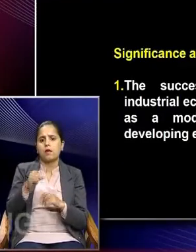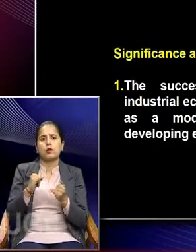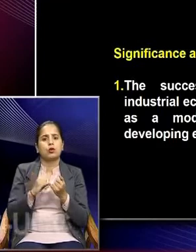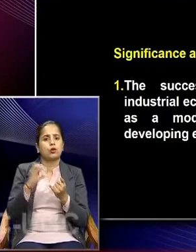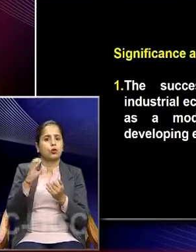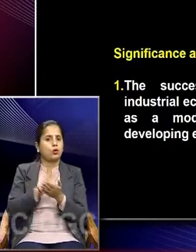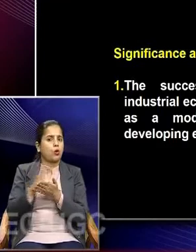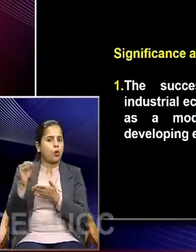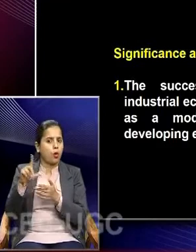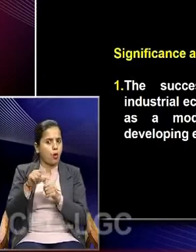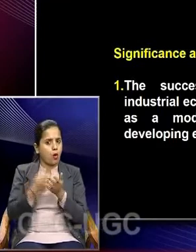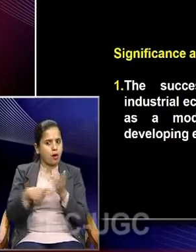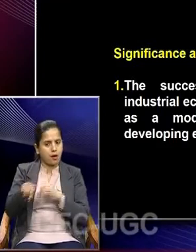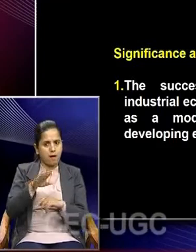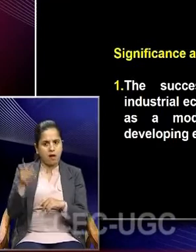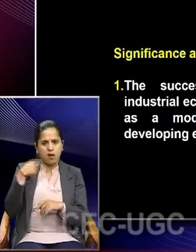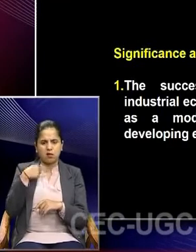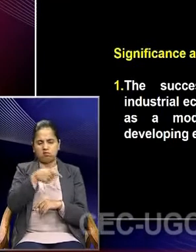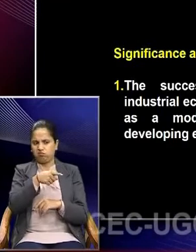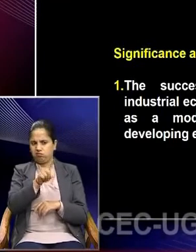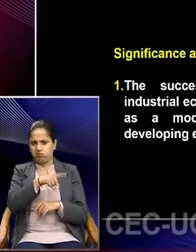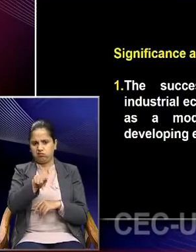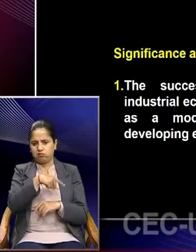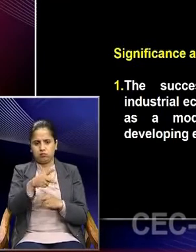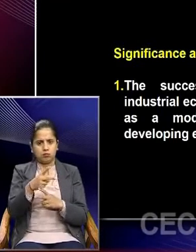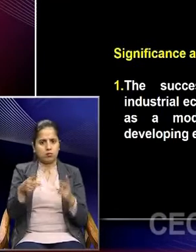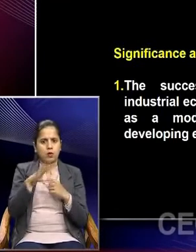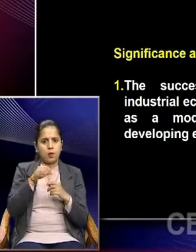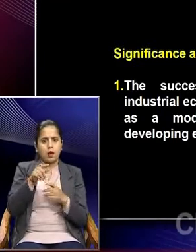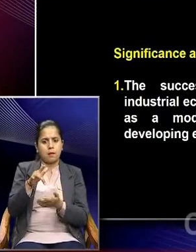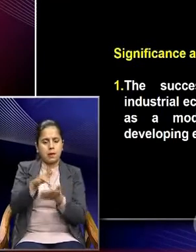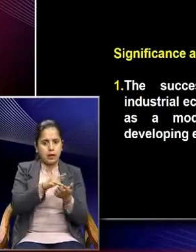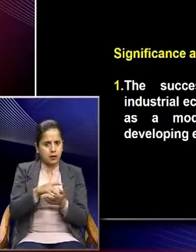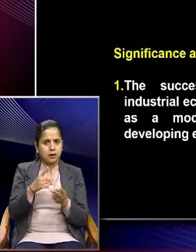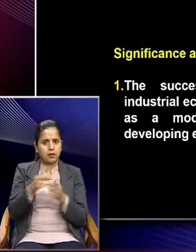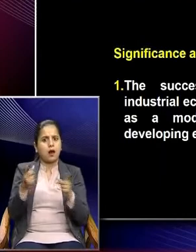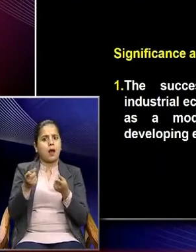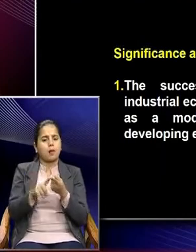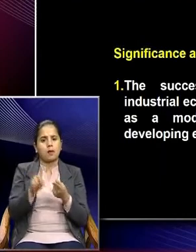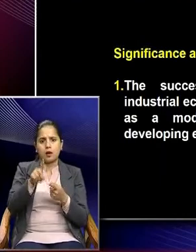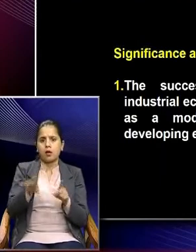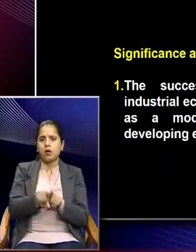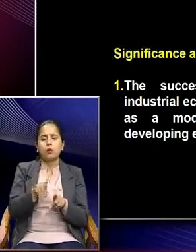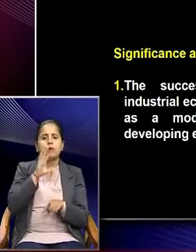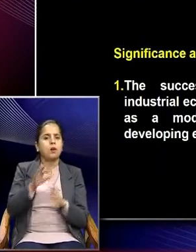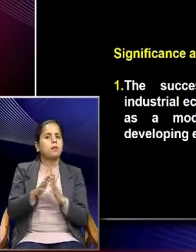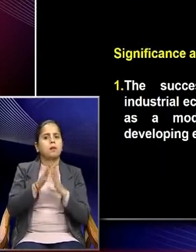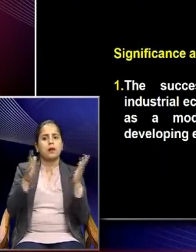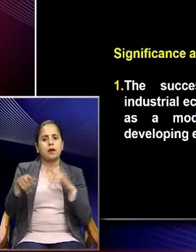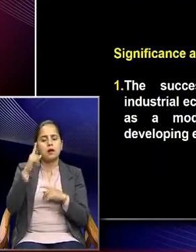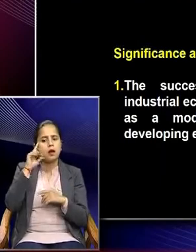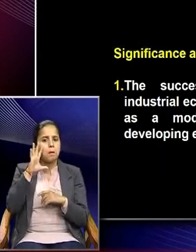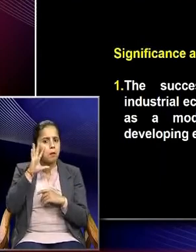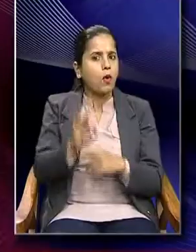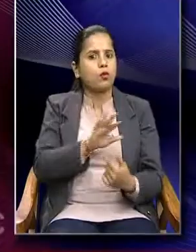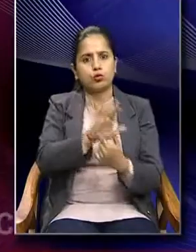who have also criticizes the very premises of dependency theories, but still it holds a lot of significance